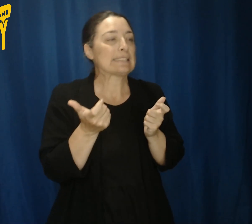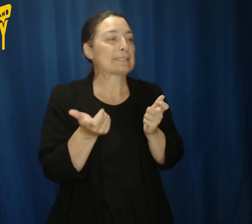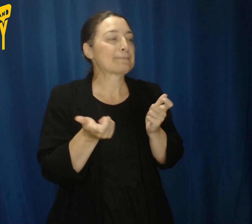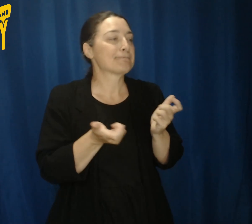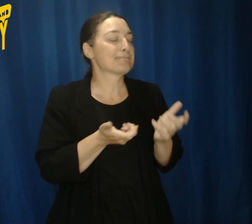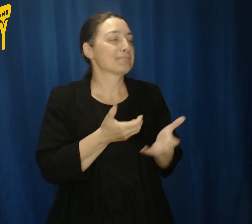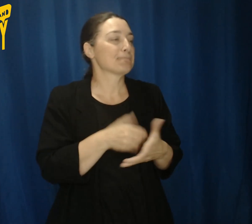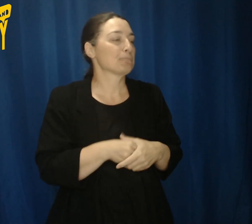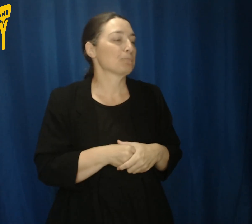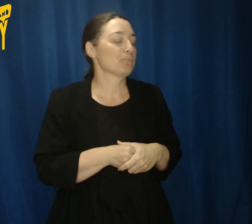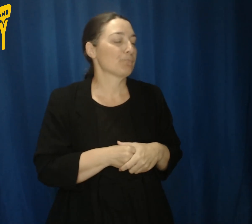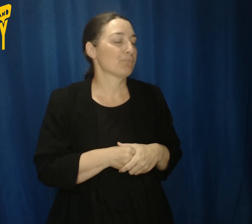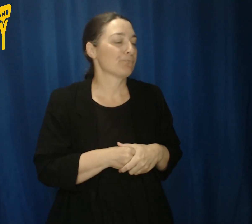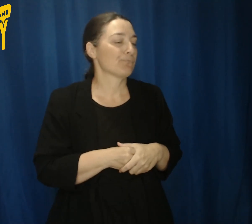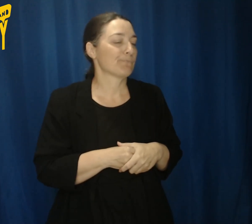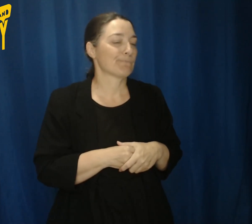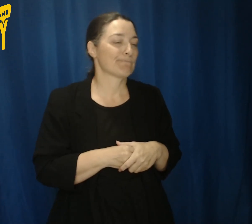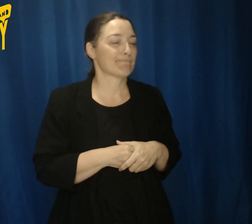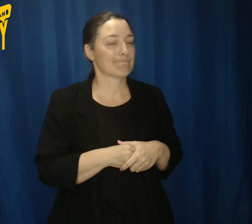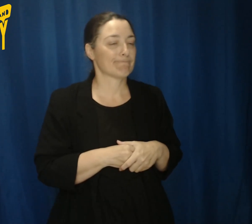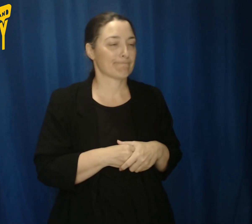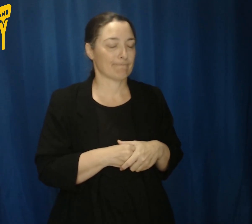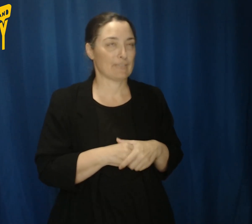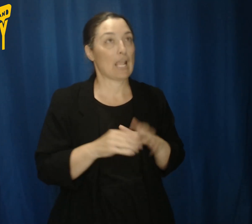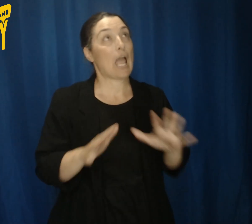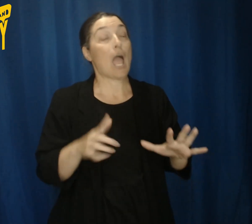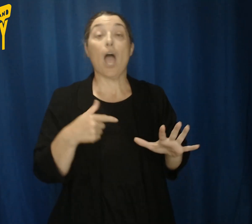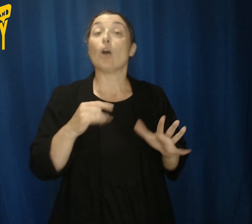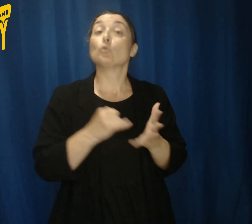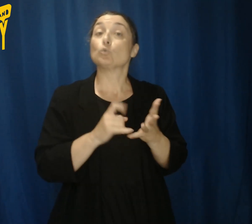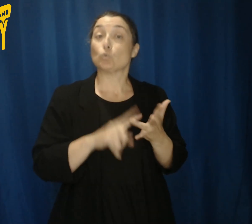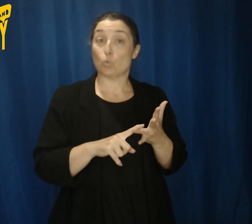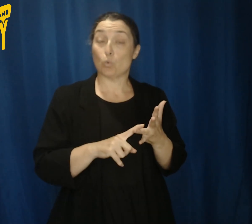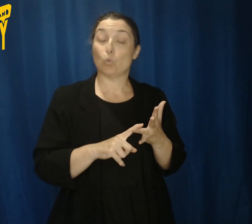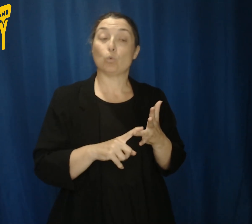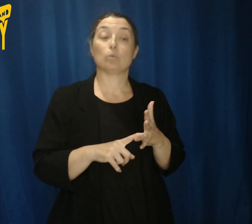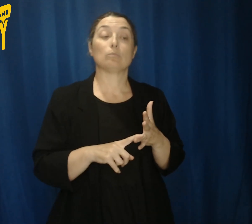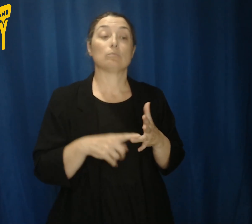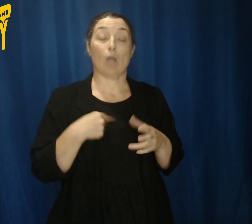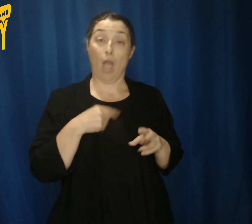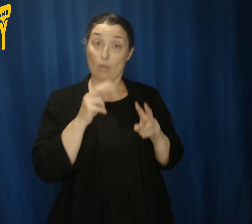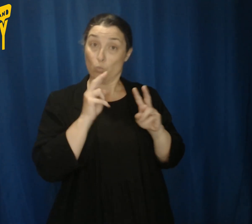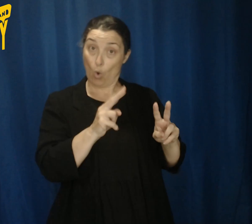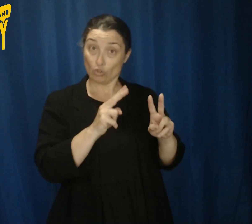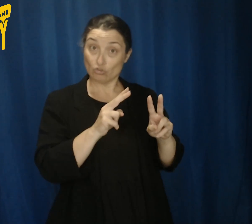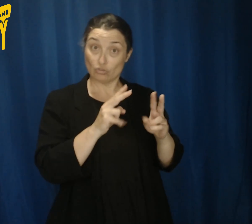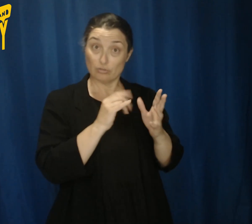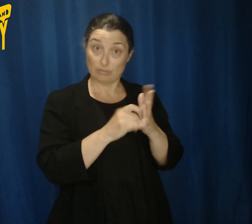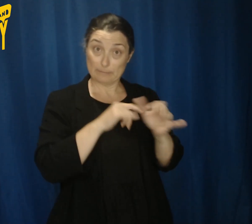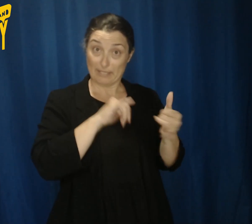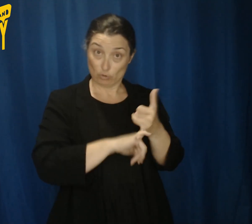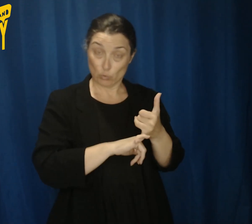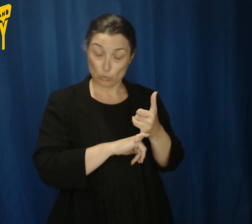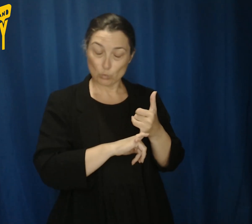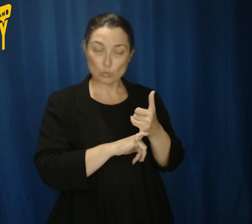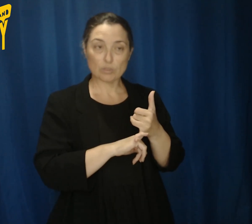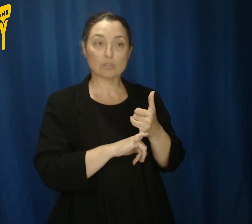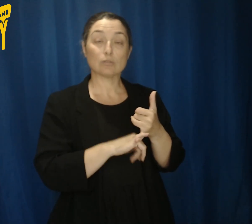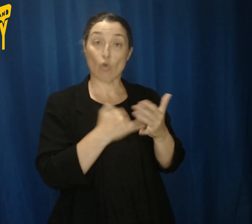of the present specials as the way, so I watch specials, right, when we're on, right, for showings, and I watch on video, and I